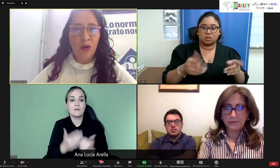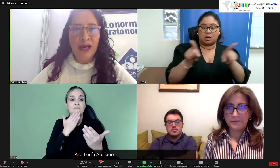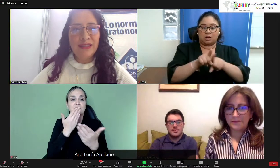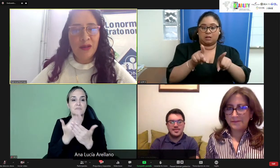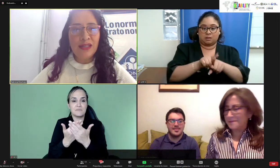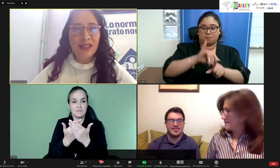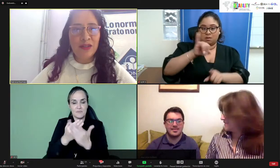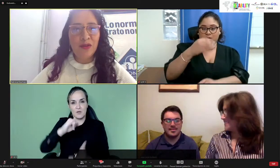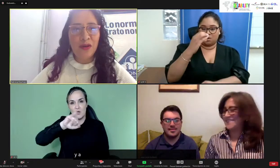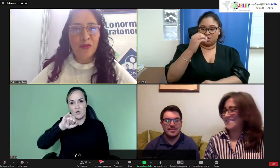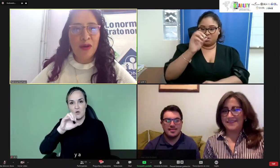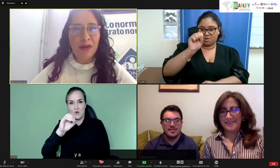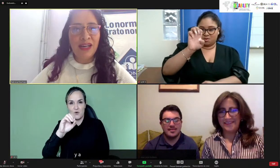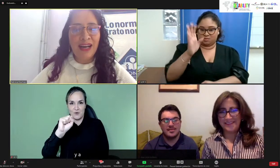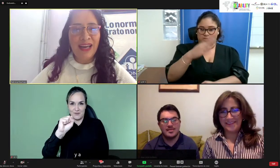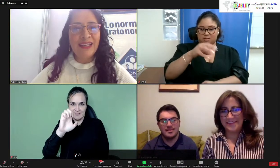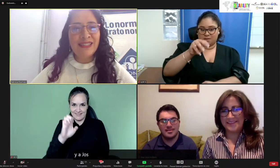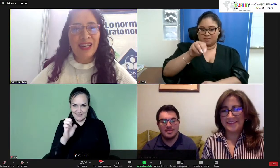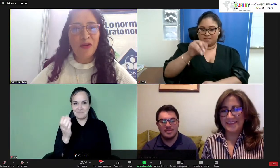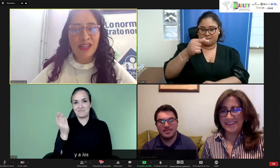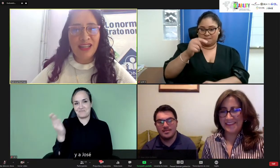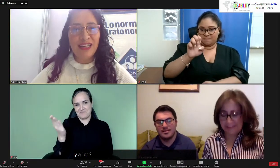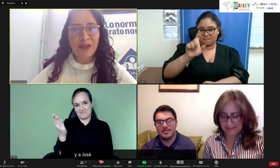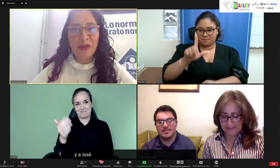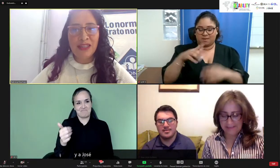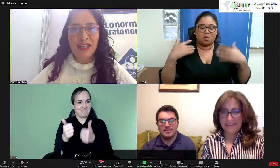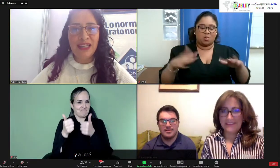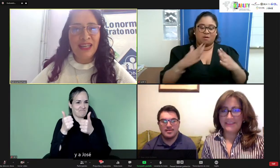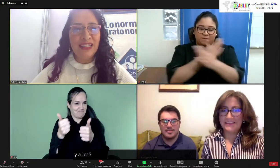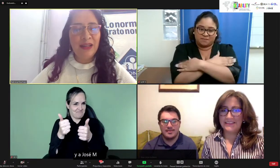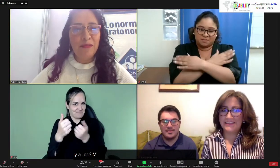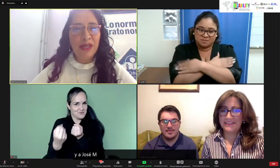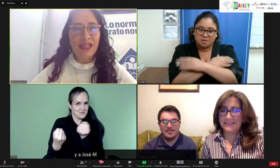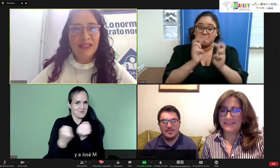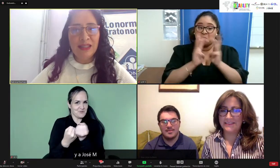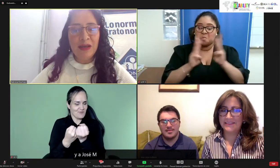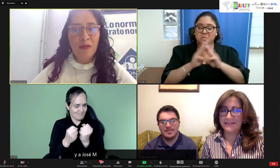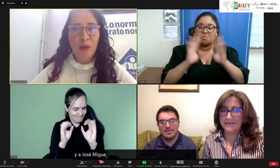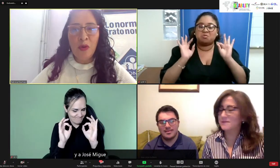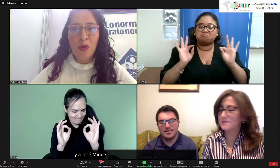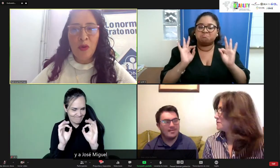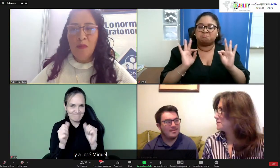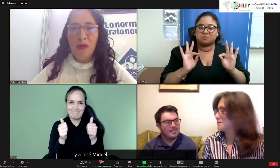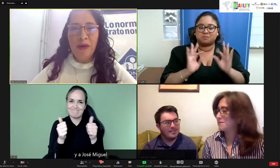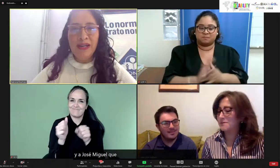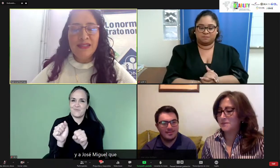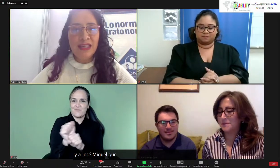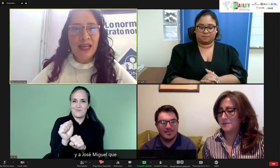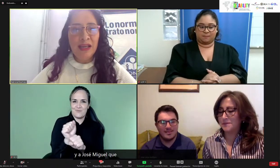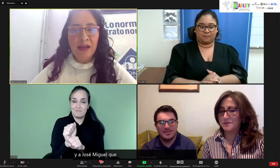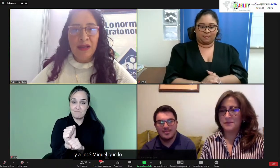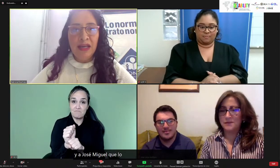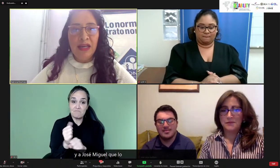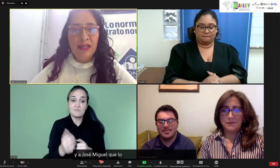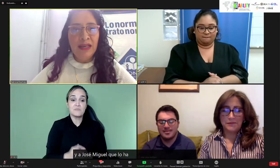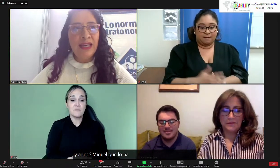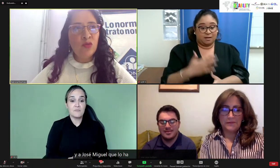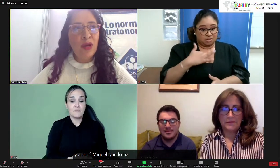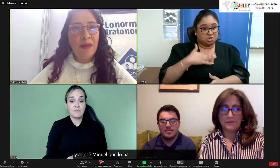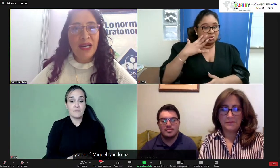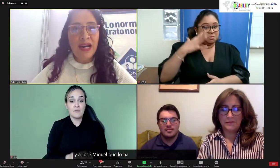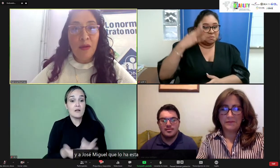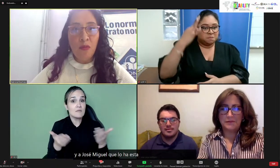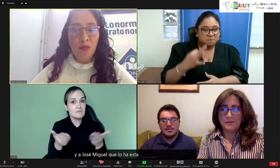course jose miguel who has done this extraordinarily along this whole time